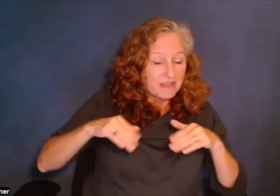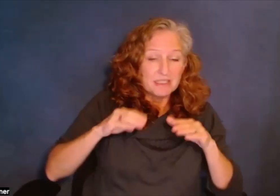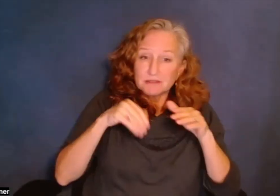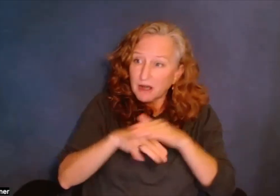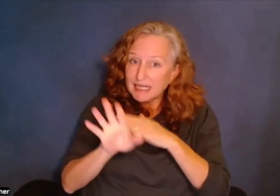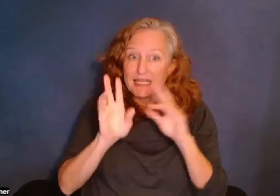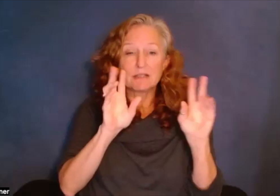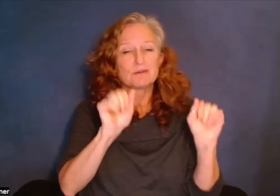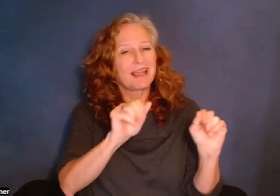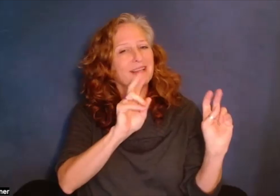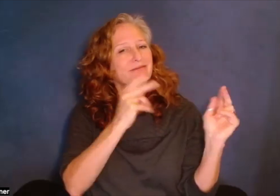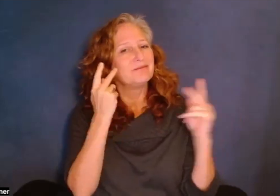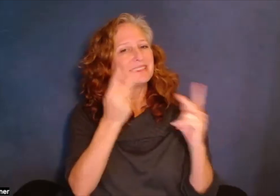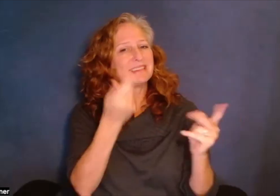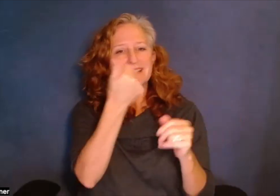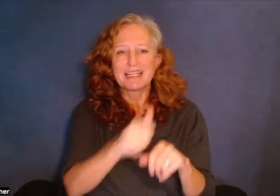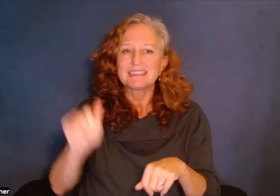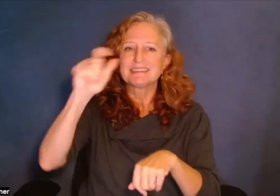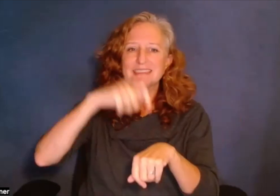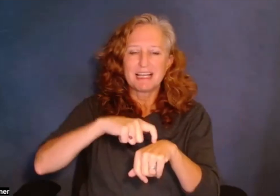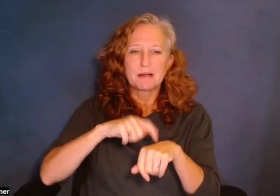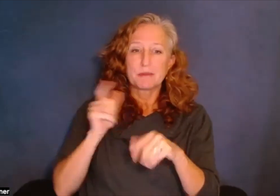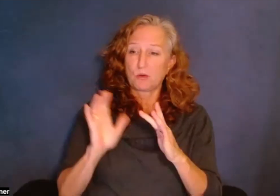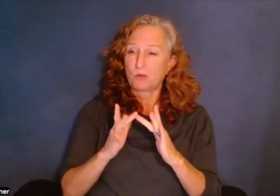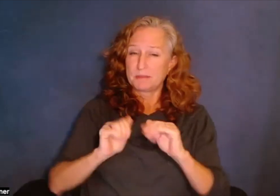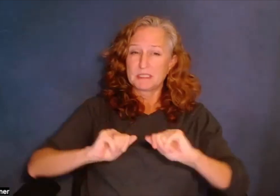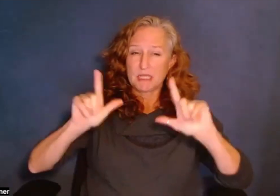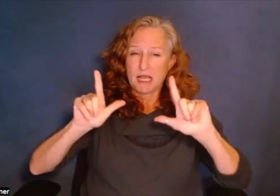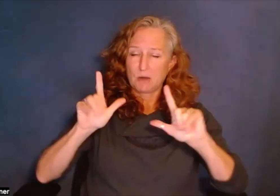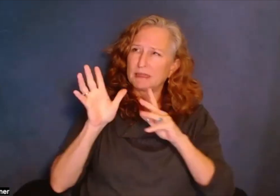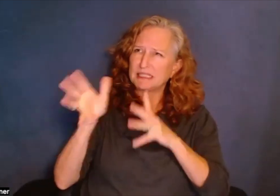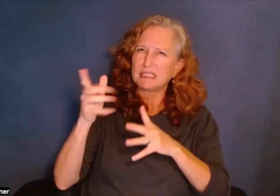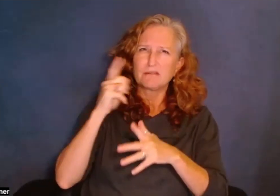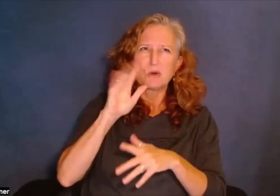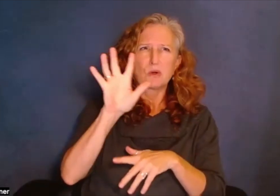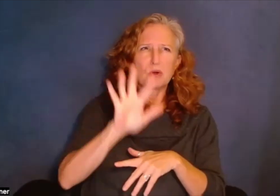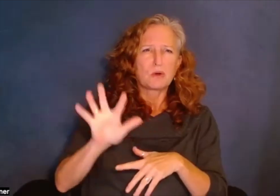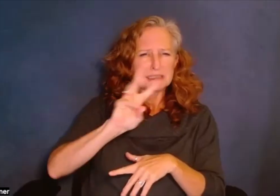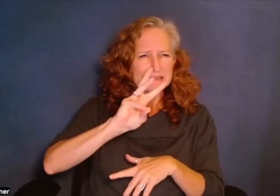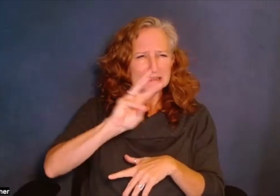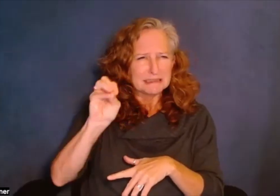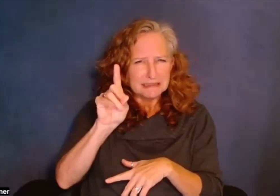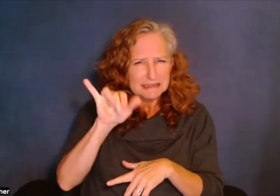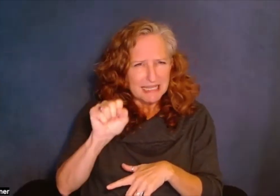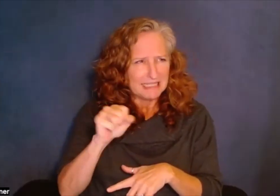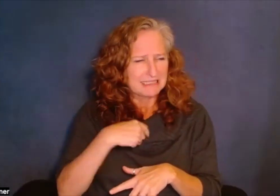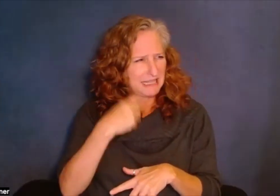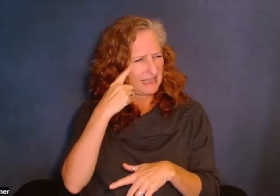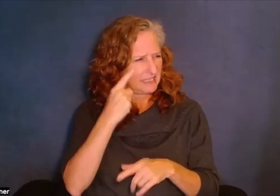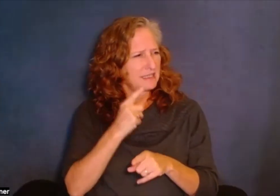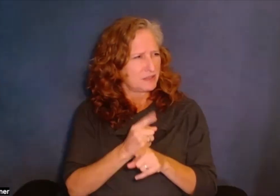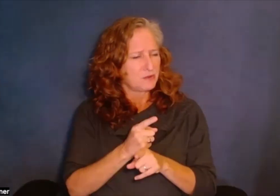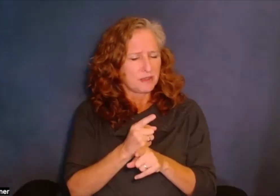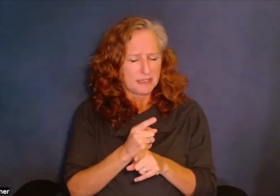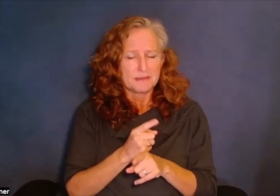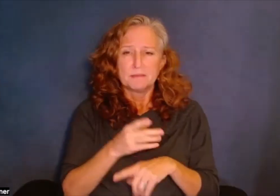Wonderful, thank you. What tech are folks using to create videos typically? Cell